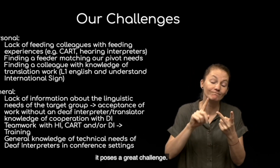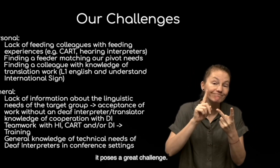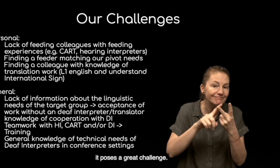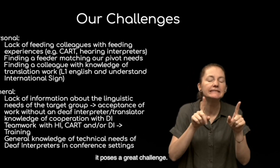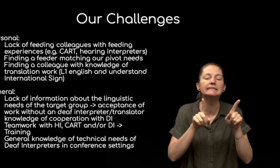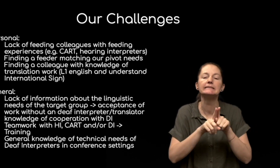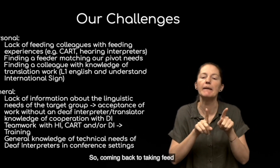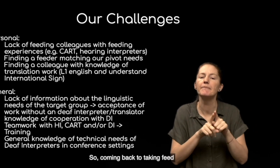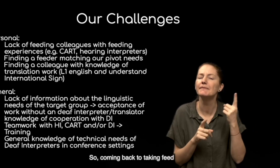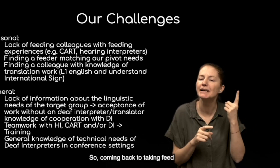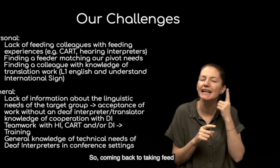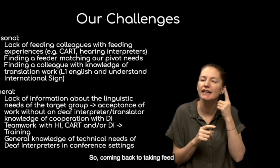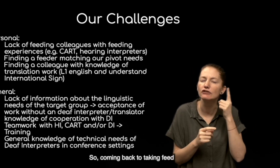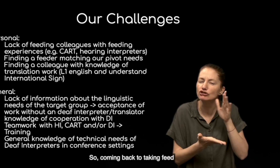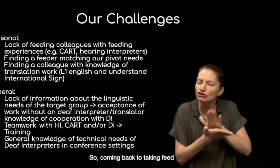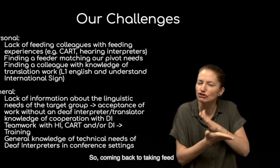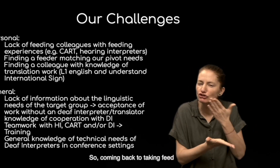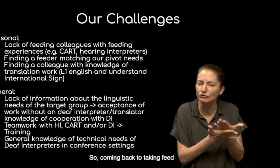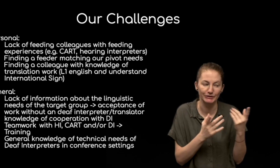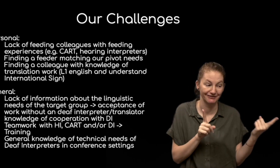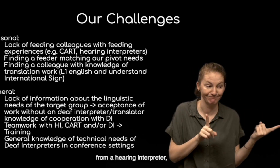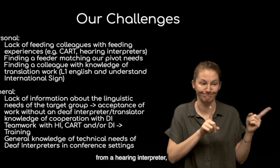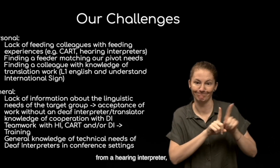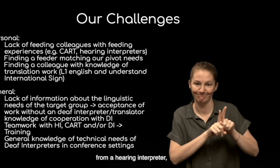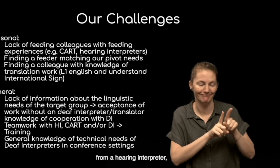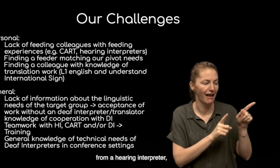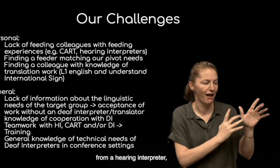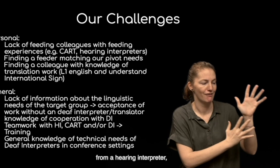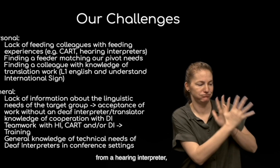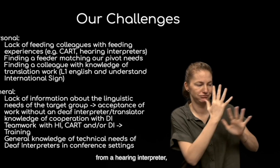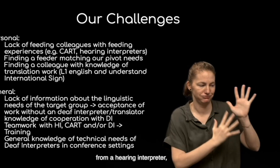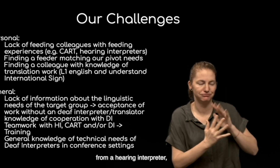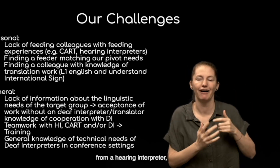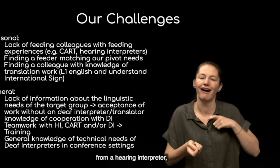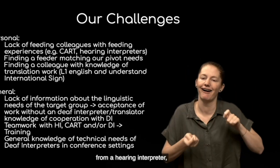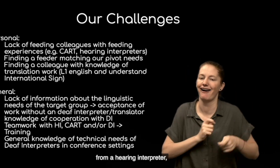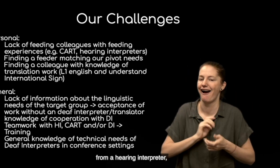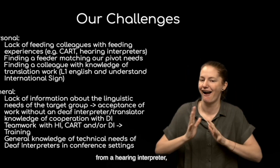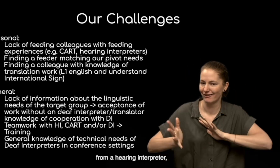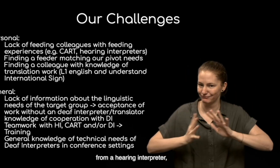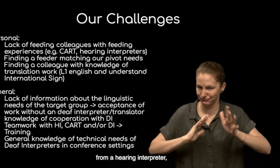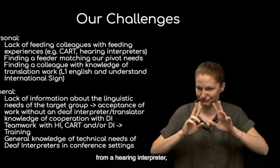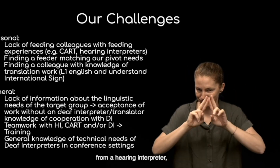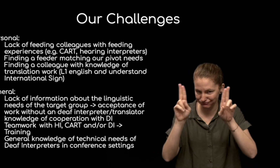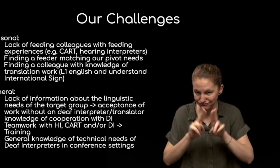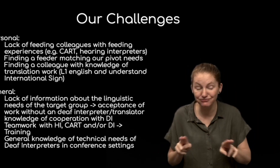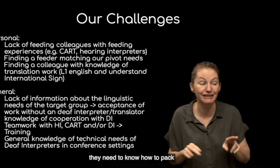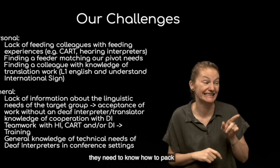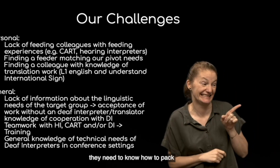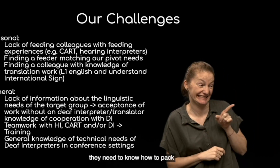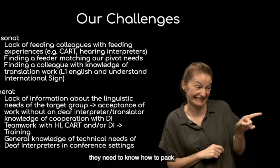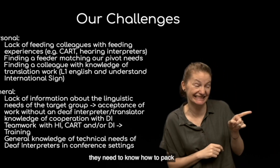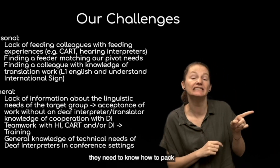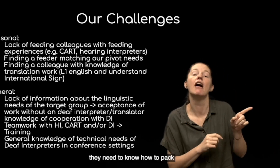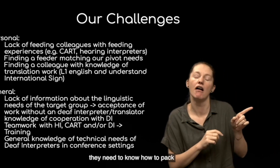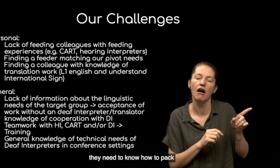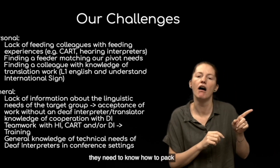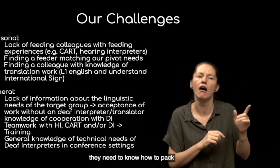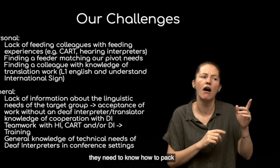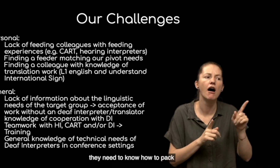hearing interpreter, they need to know how to pack the information for deaf interpreters to work from. If they are too visual